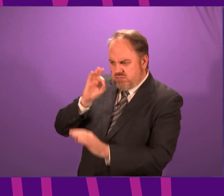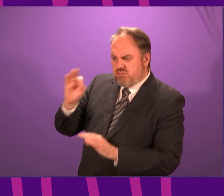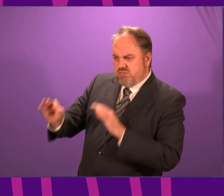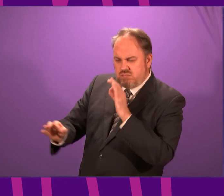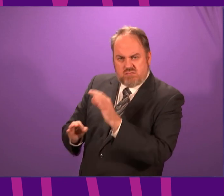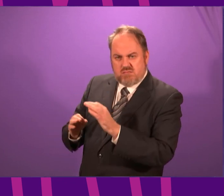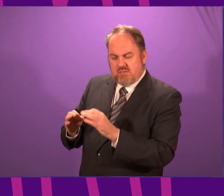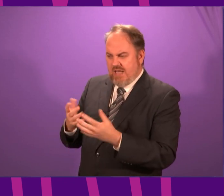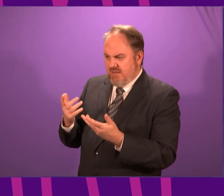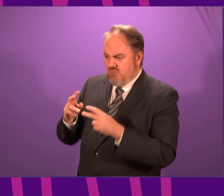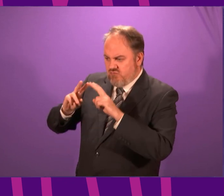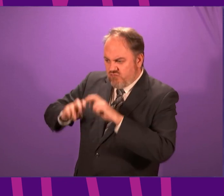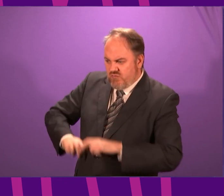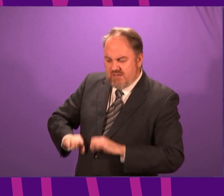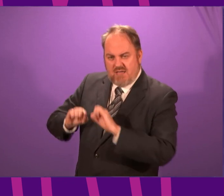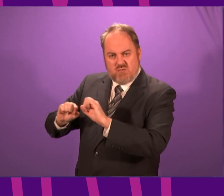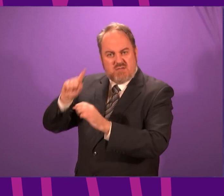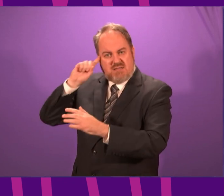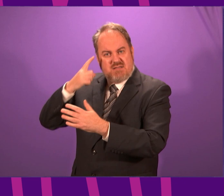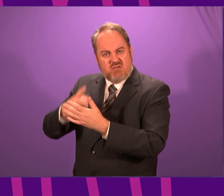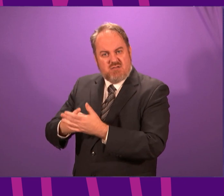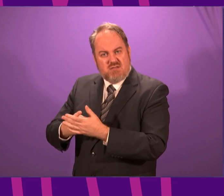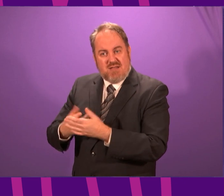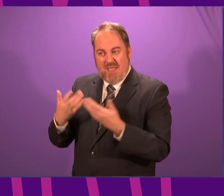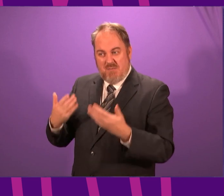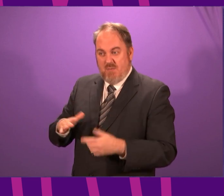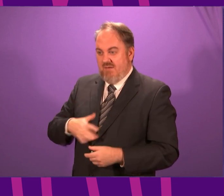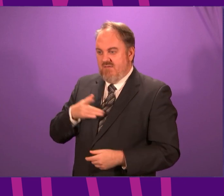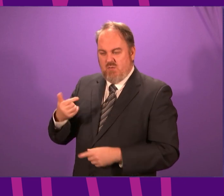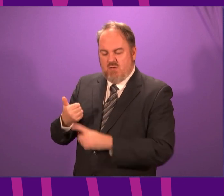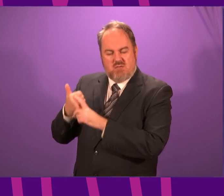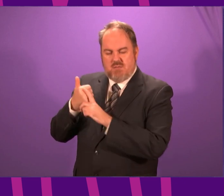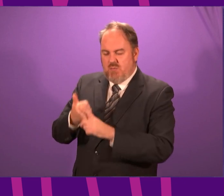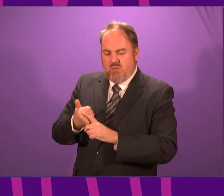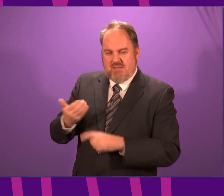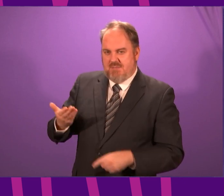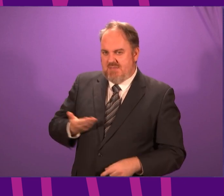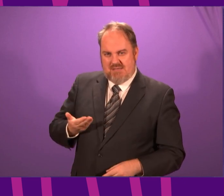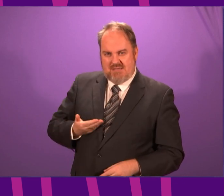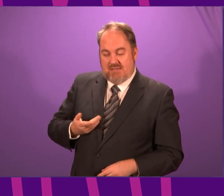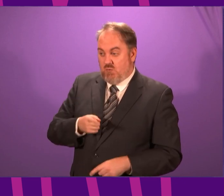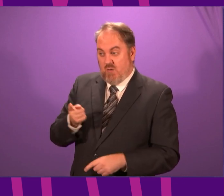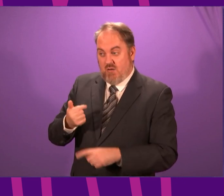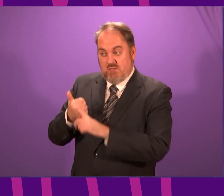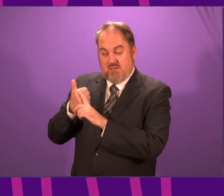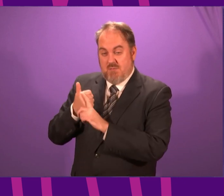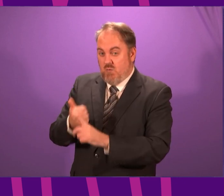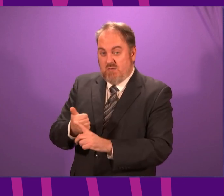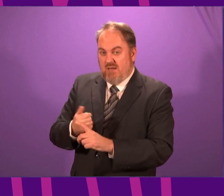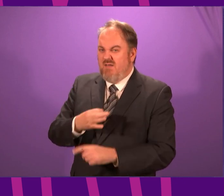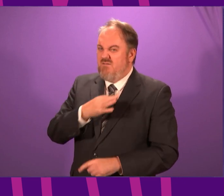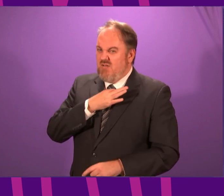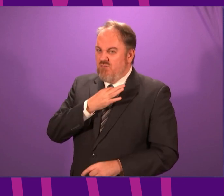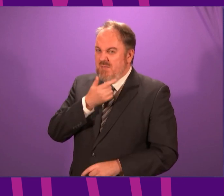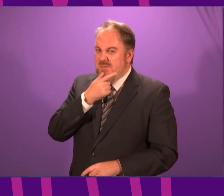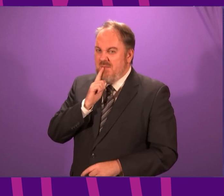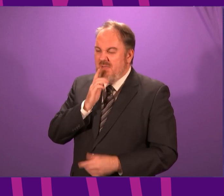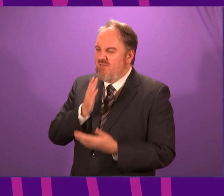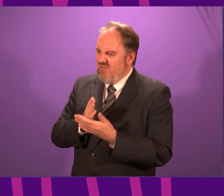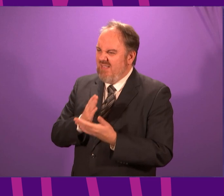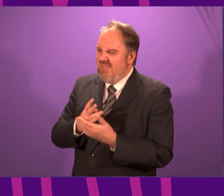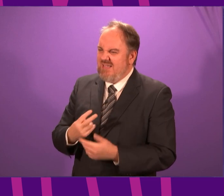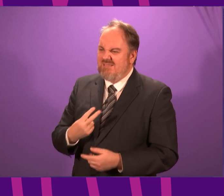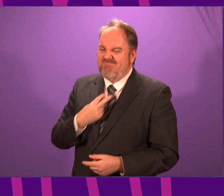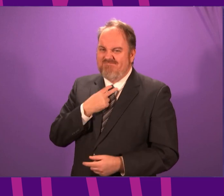account. Right now, it's failing business and it's offering little reassurance to our most vulnerable people, which is deeply